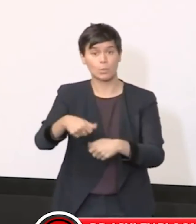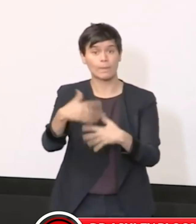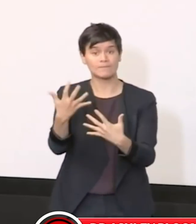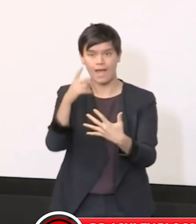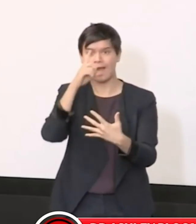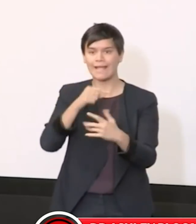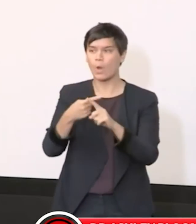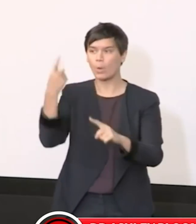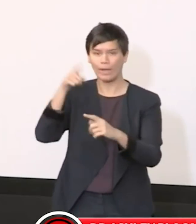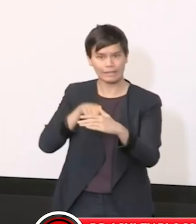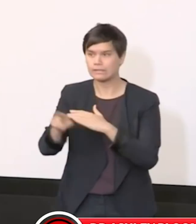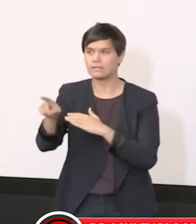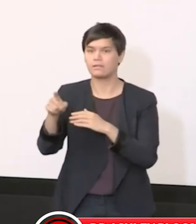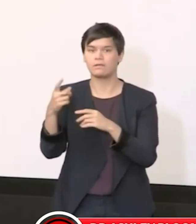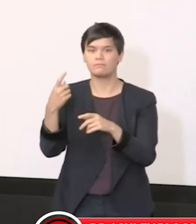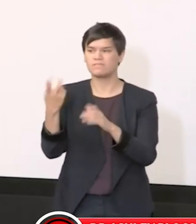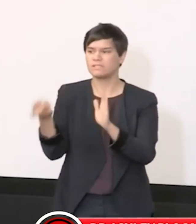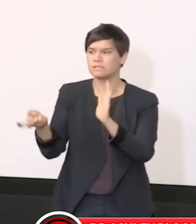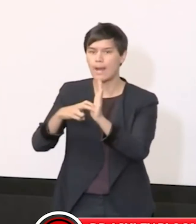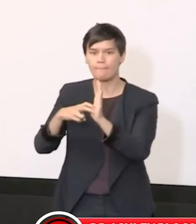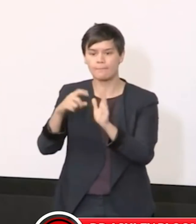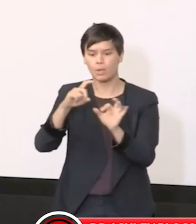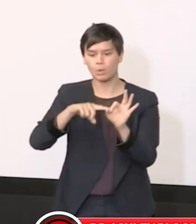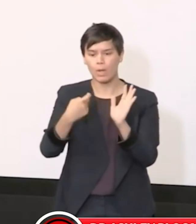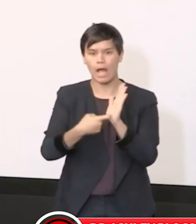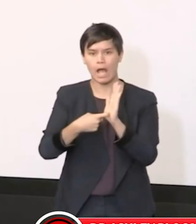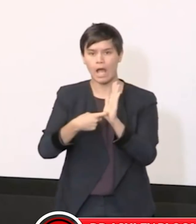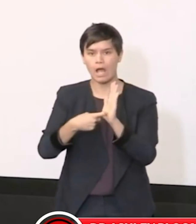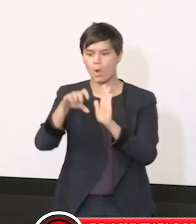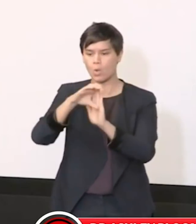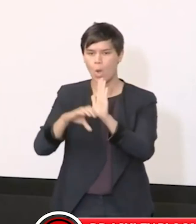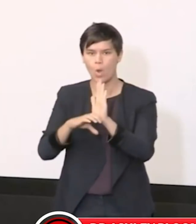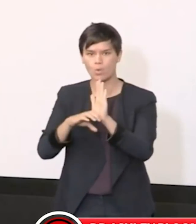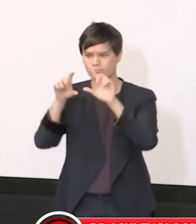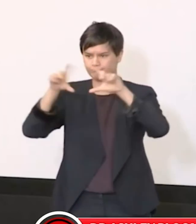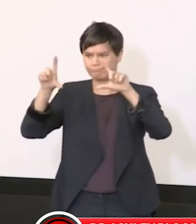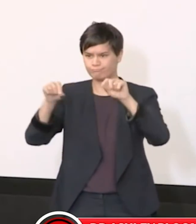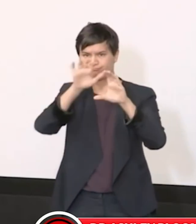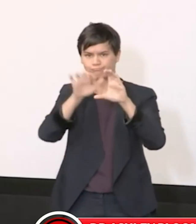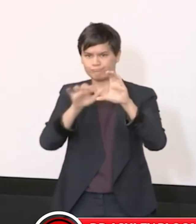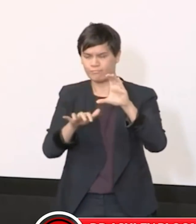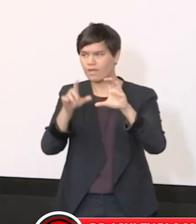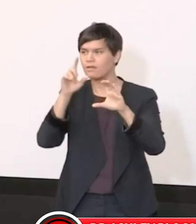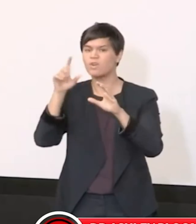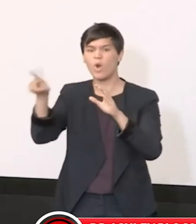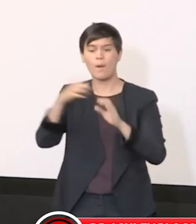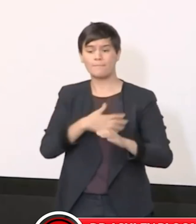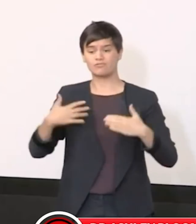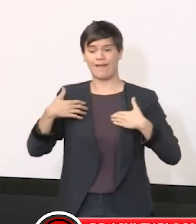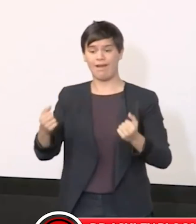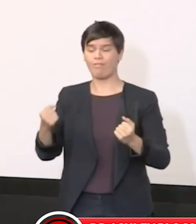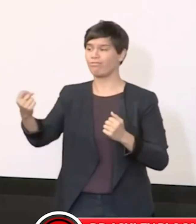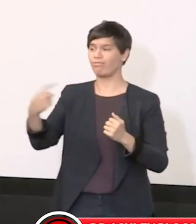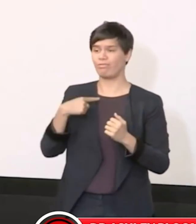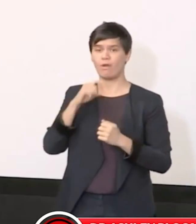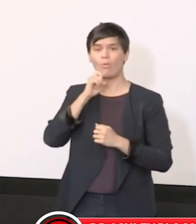process which is much quicker, and the Ministry of Health will generate a PDF of the QR code and send that out to you. So there are two